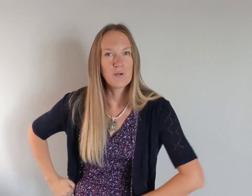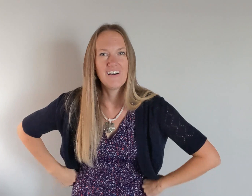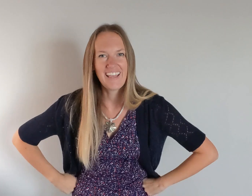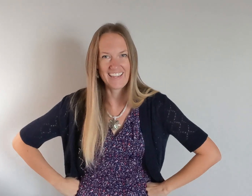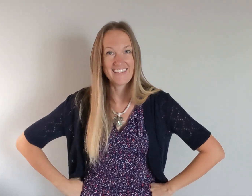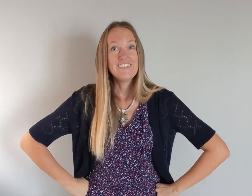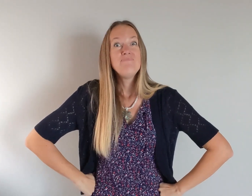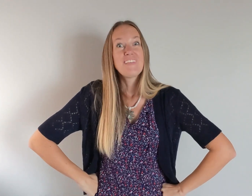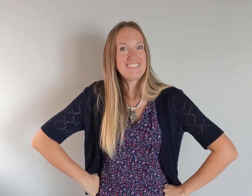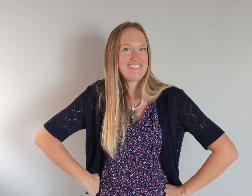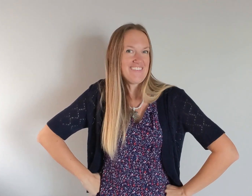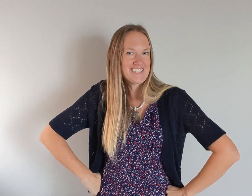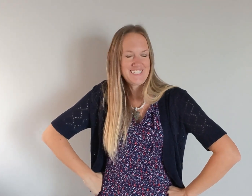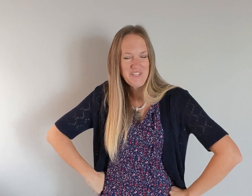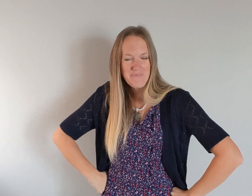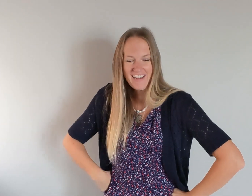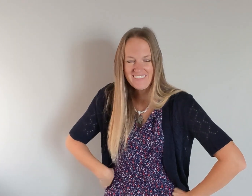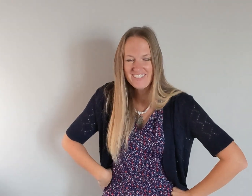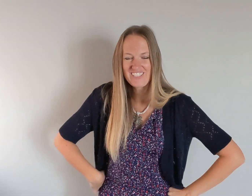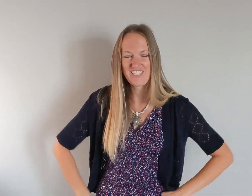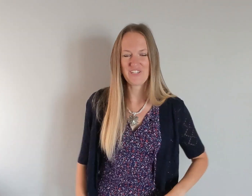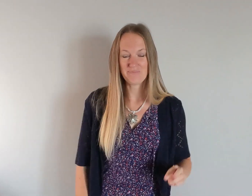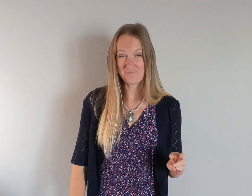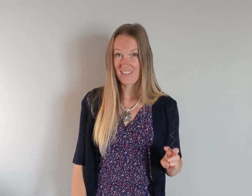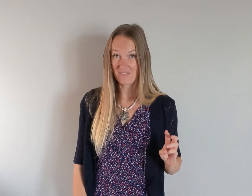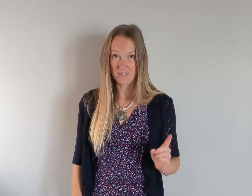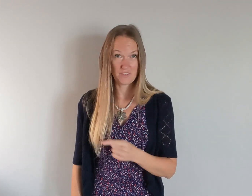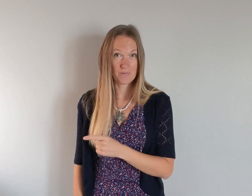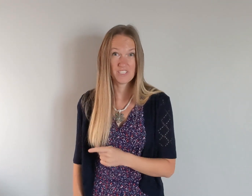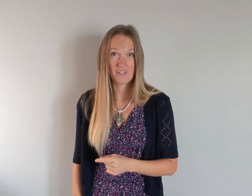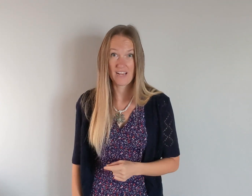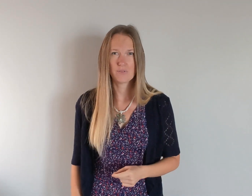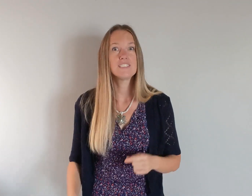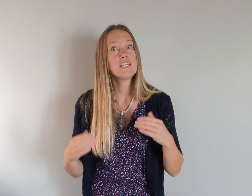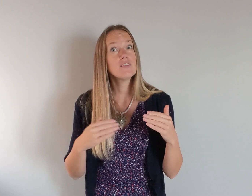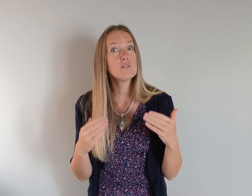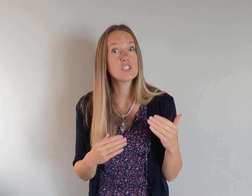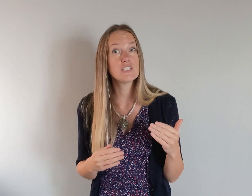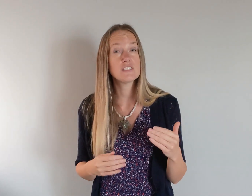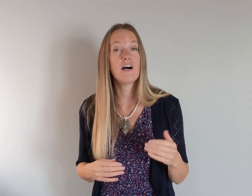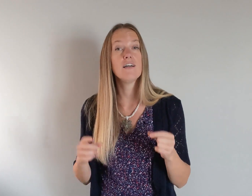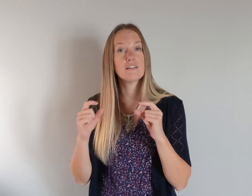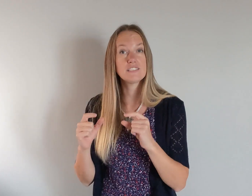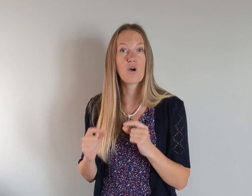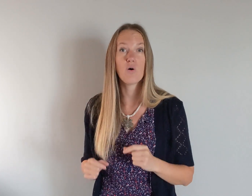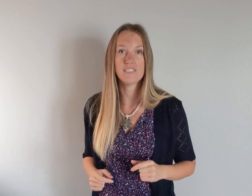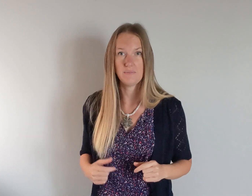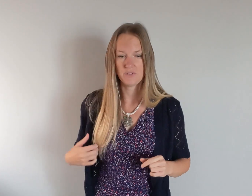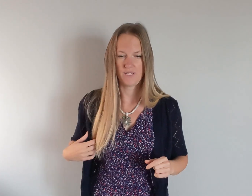Whew, okay, let's try verse 2. Back to verse 2, and then we'll do the bridge right afterwards. Even though during the song there is a chorus in between,